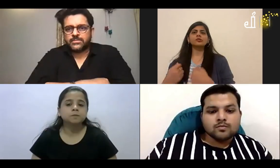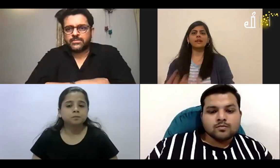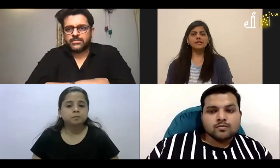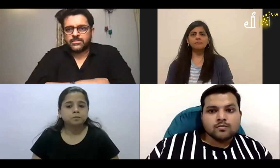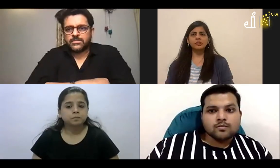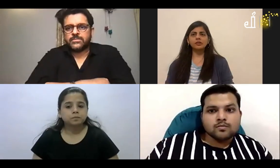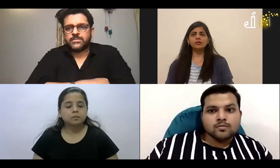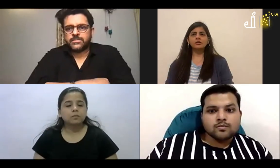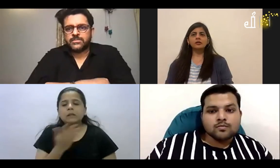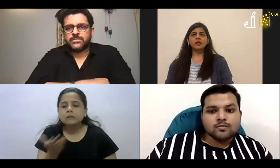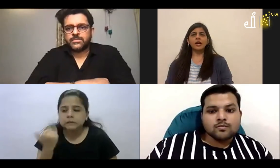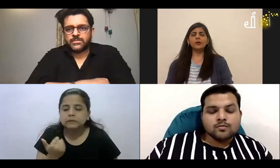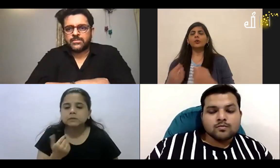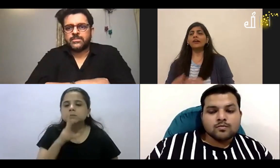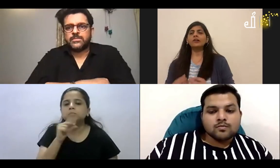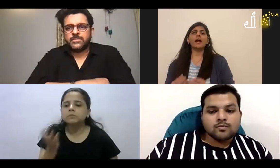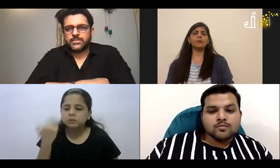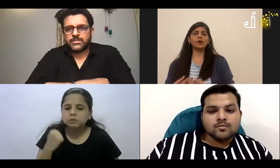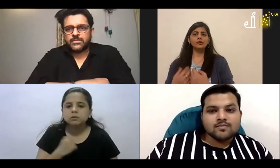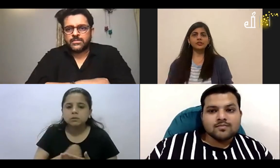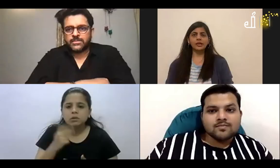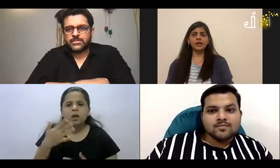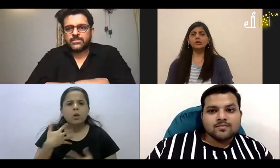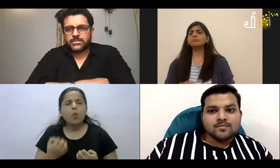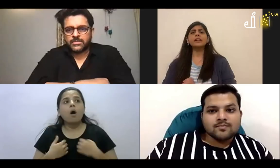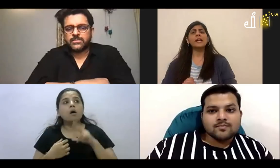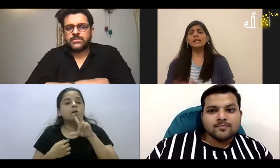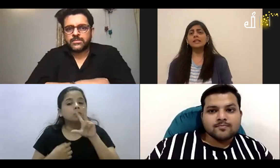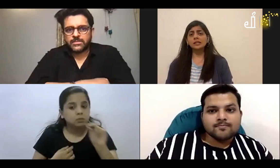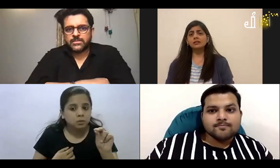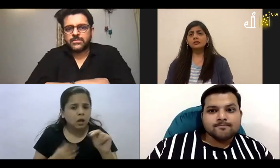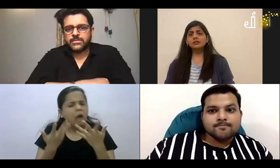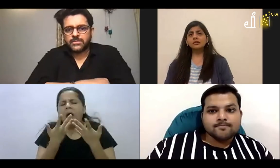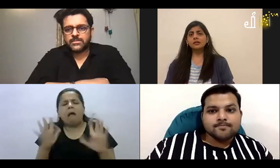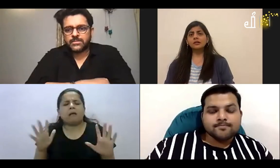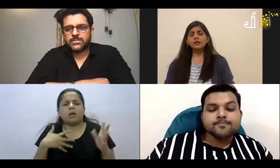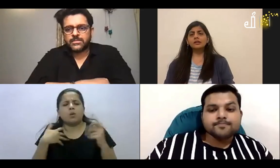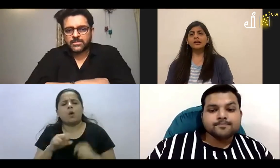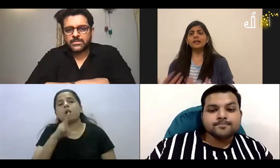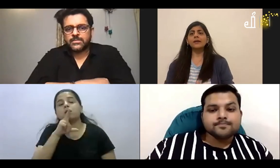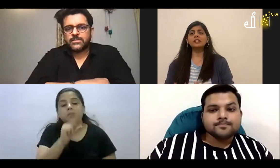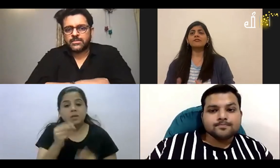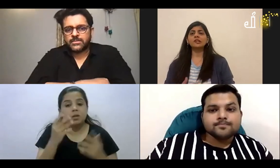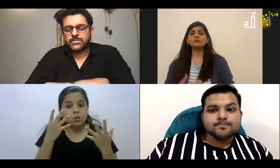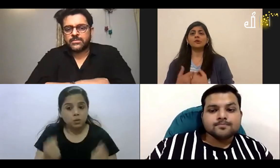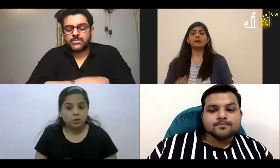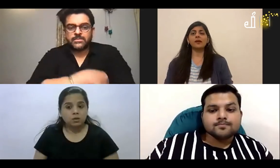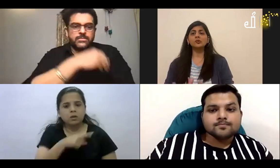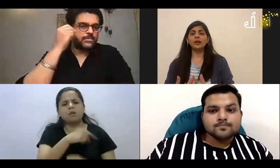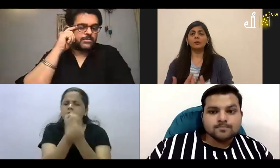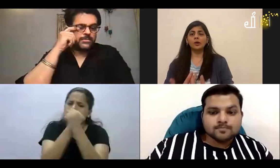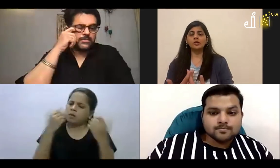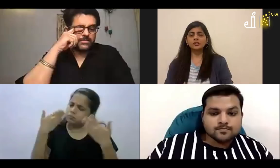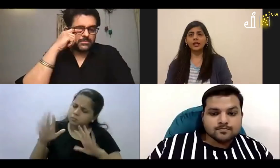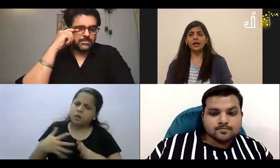try to say something. And whatever I wanted to say, it could be anything. It gave me the freedom to express